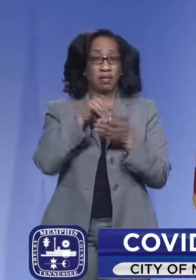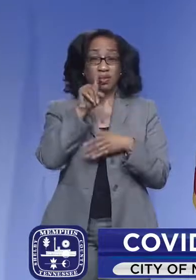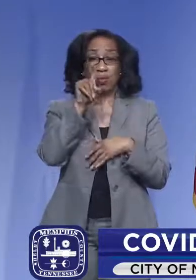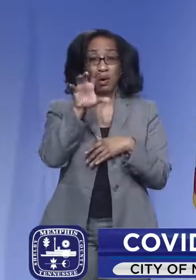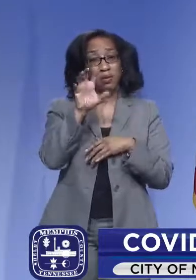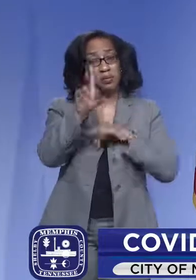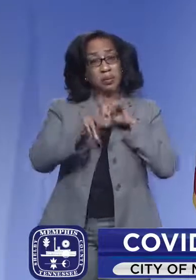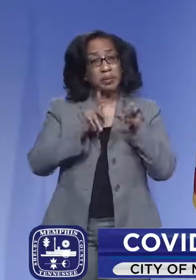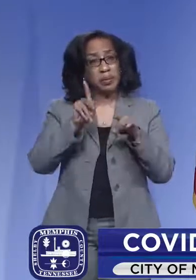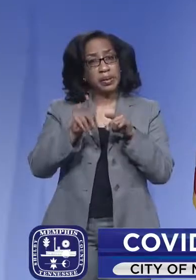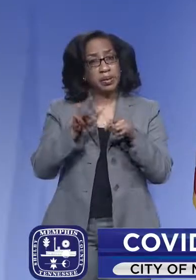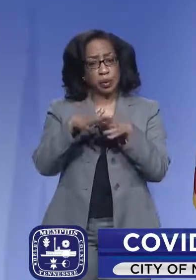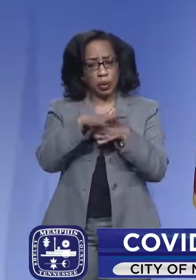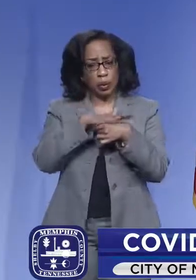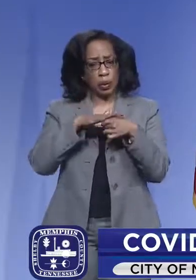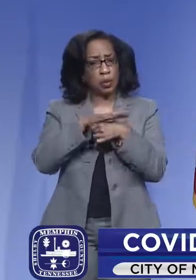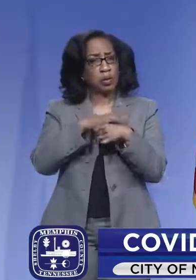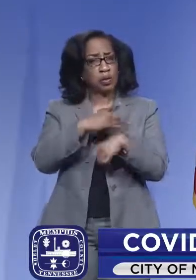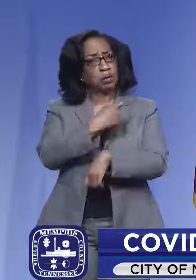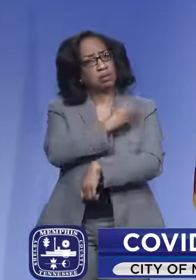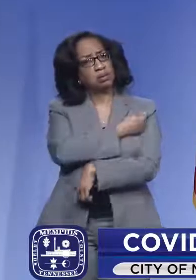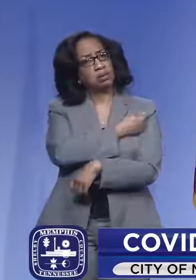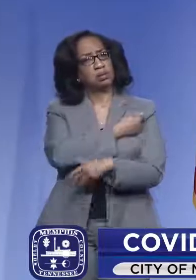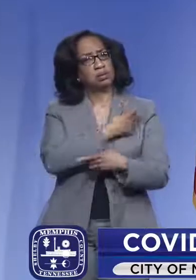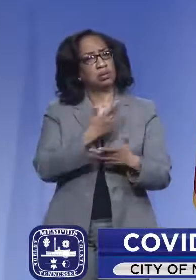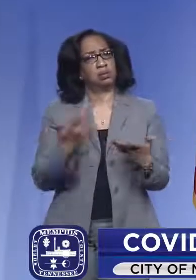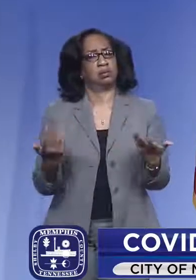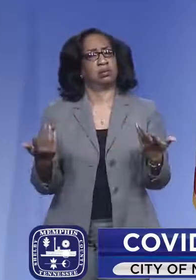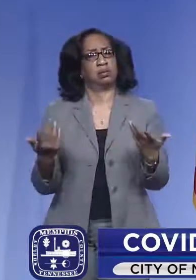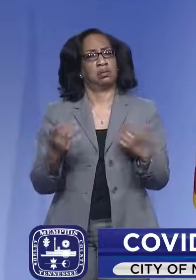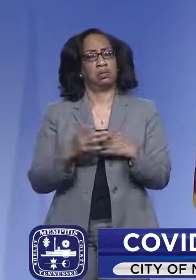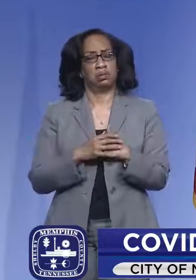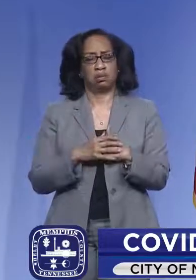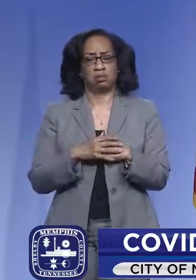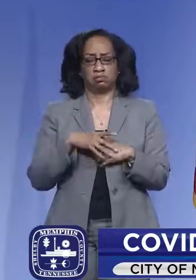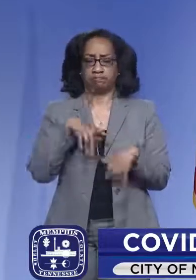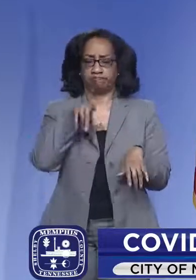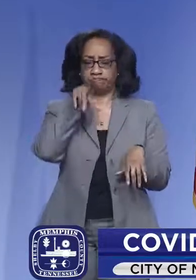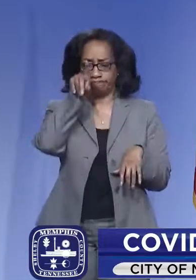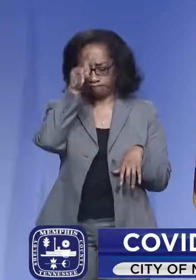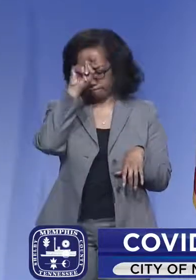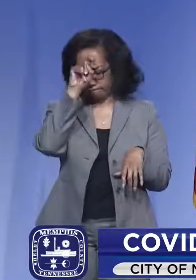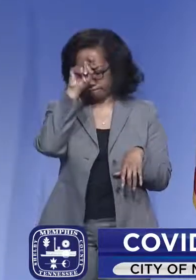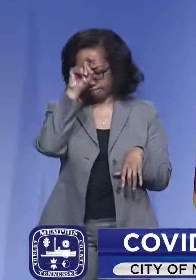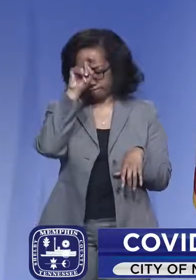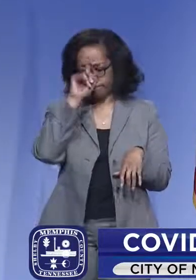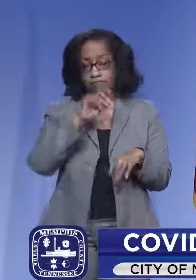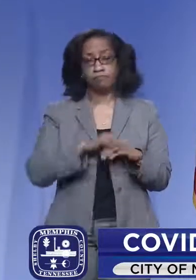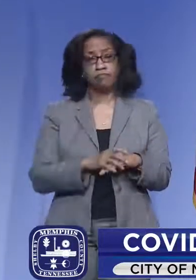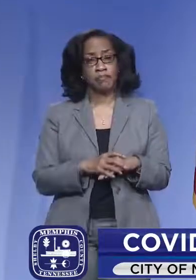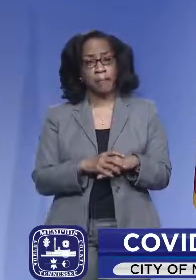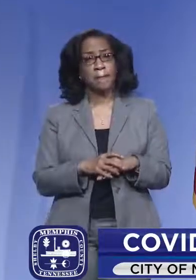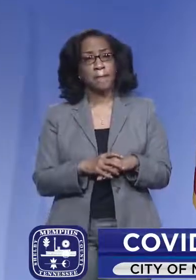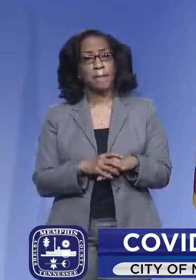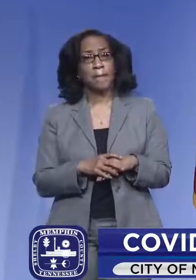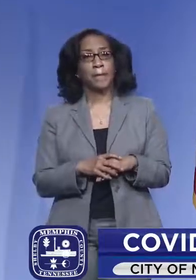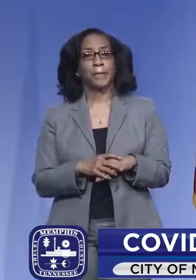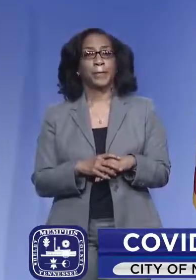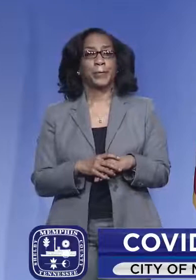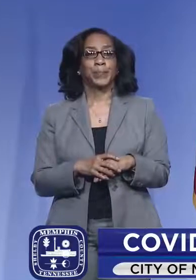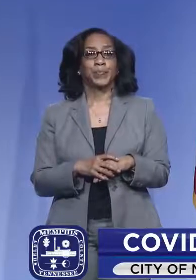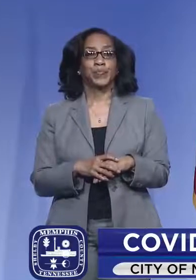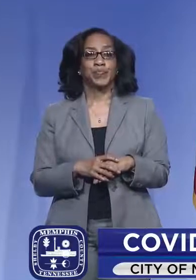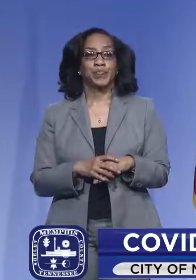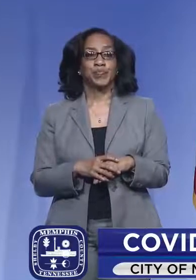our local total of the number of vaccinated people. And